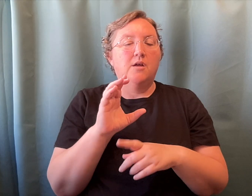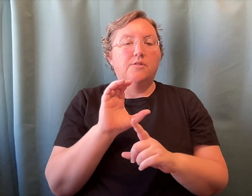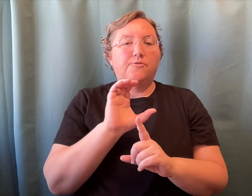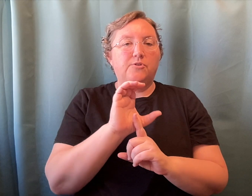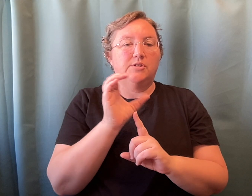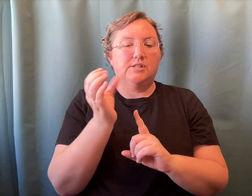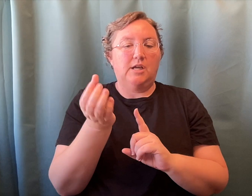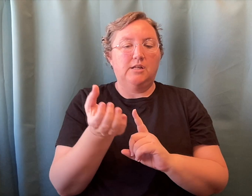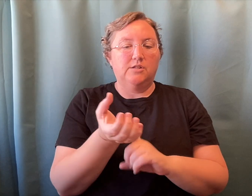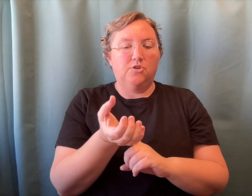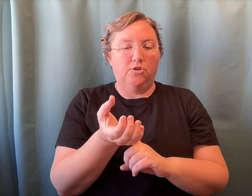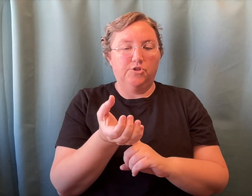The first sign is culture.